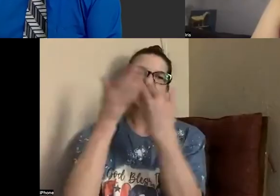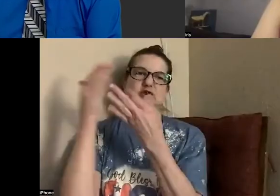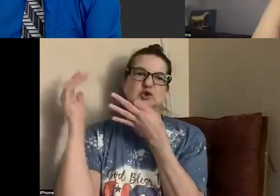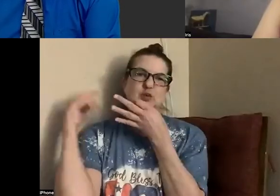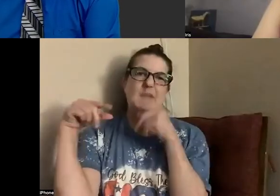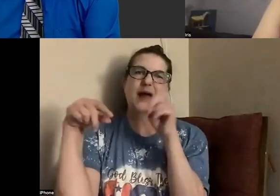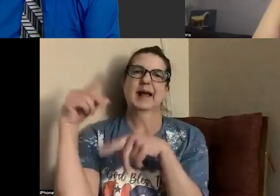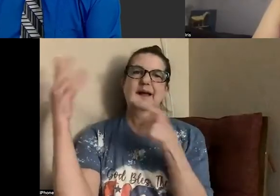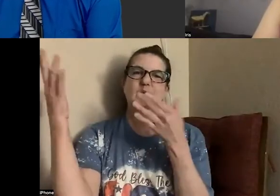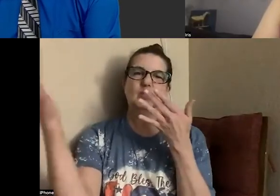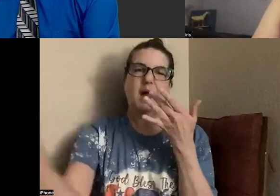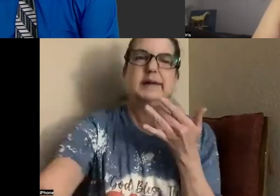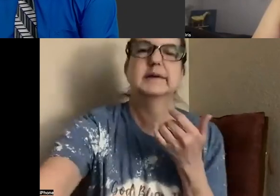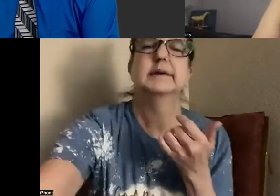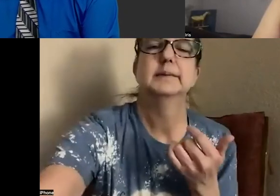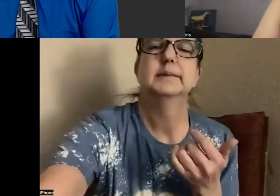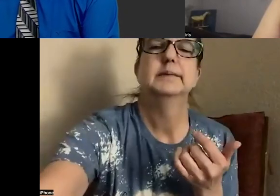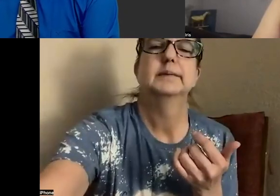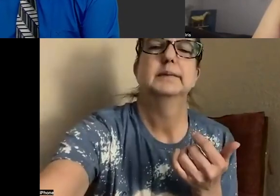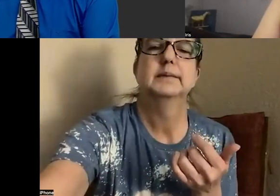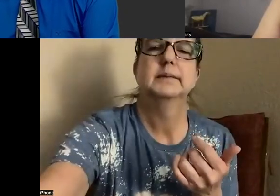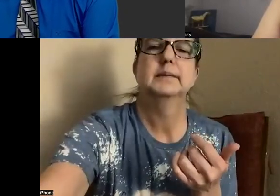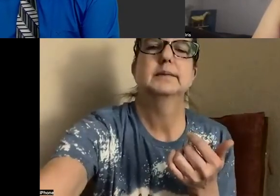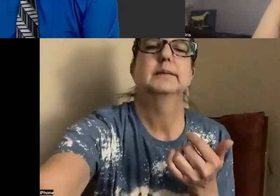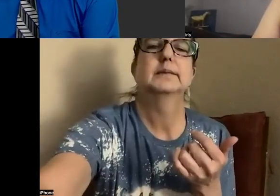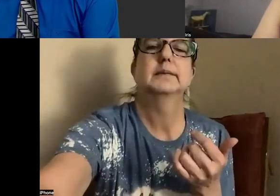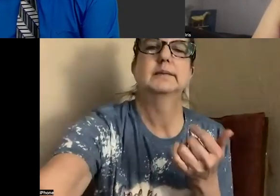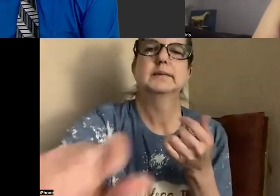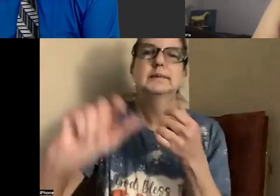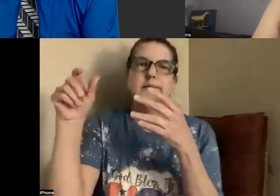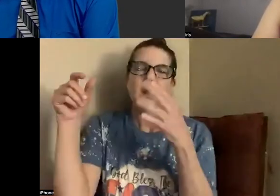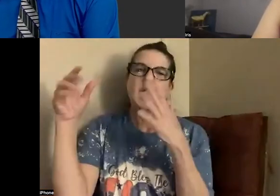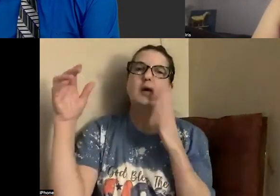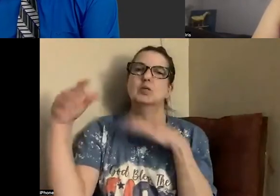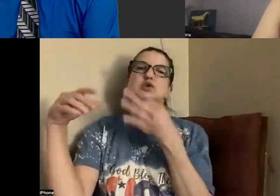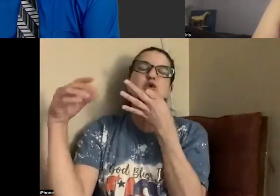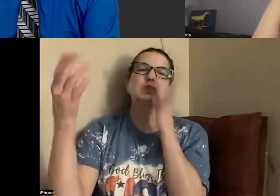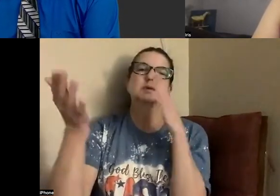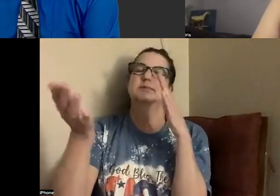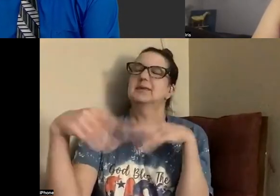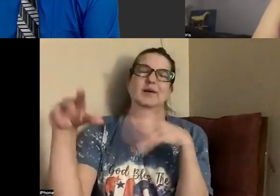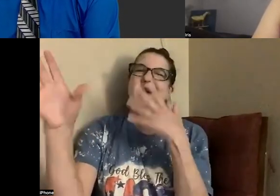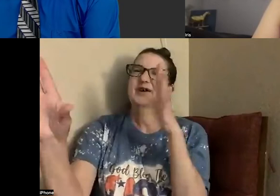So I guess my question would be, let me just adjust my screen.